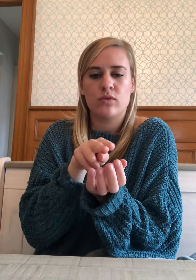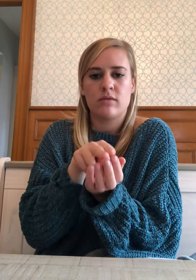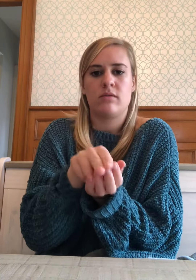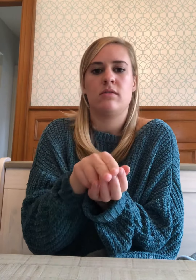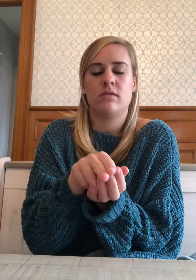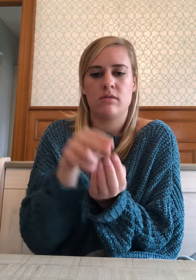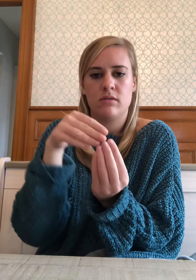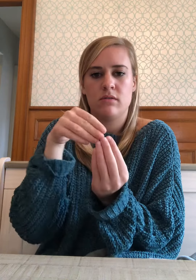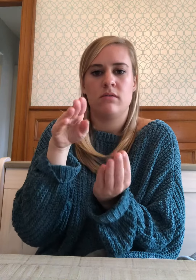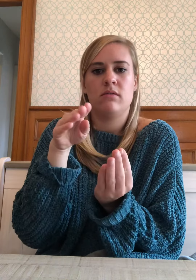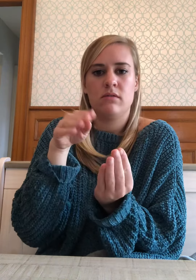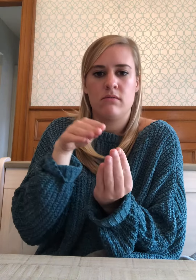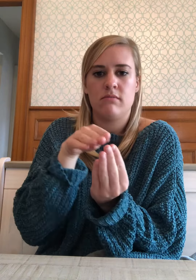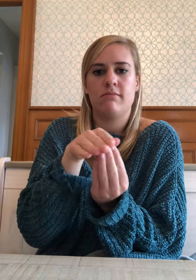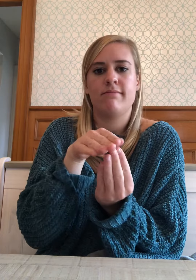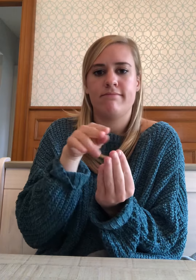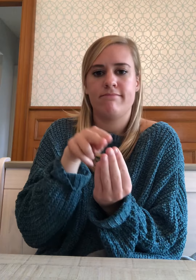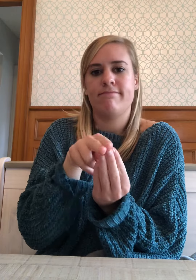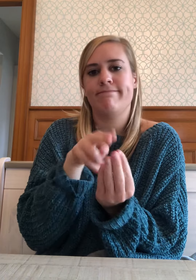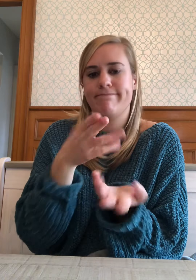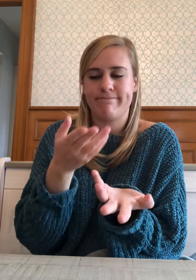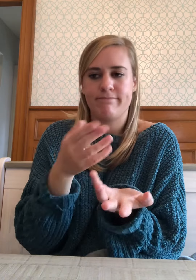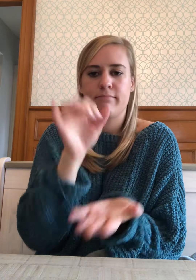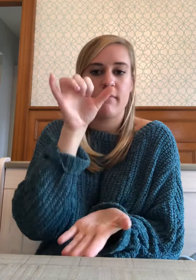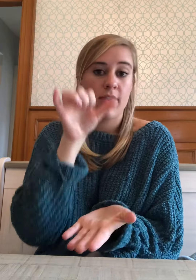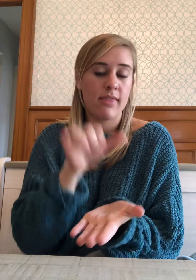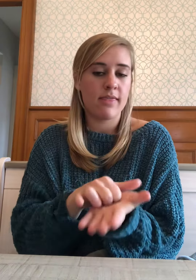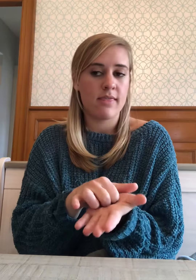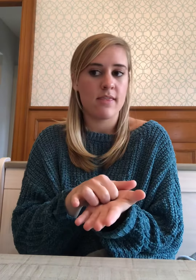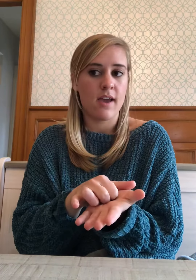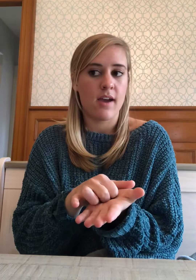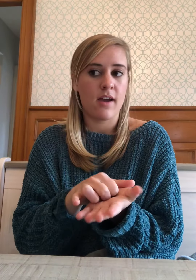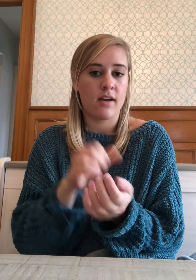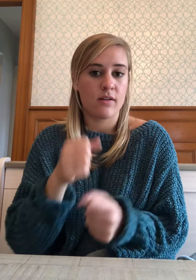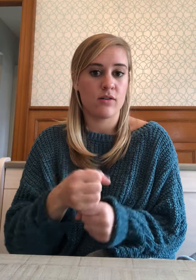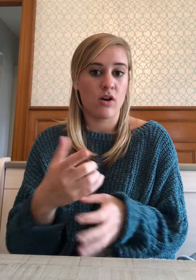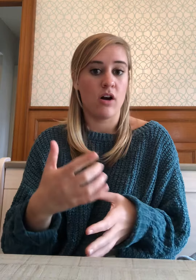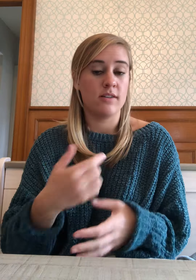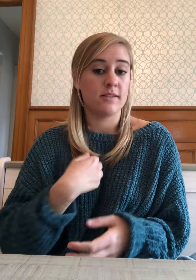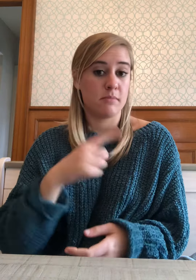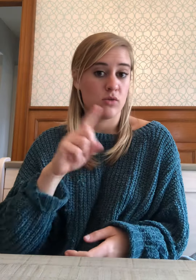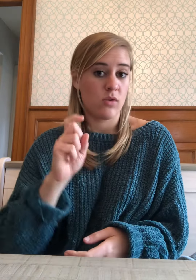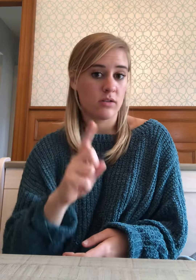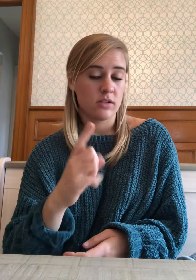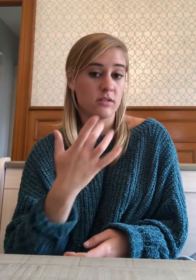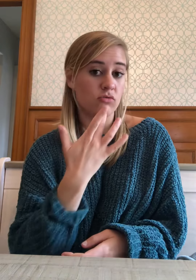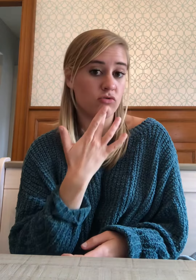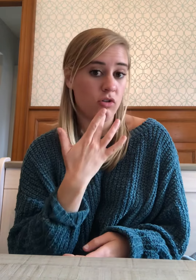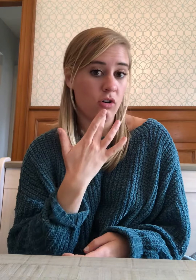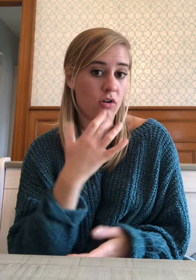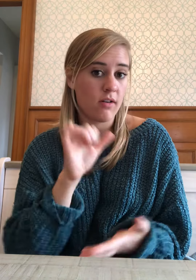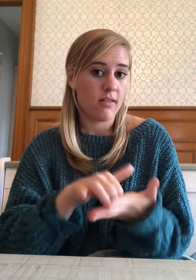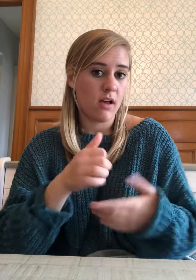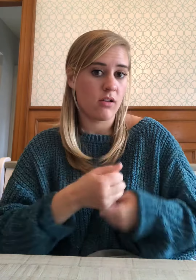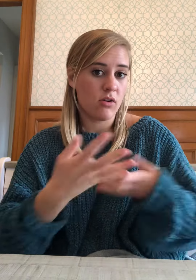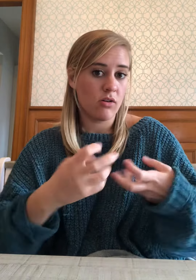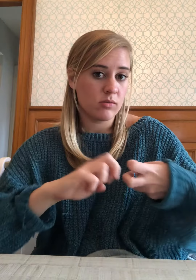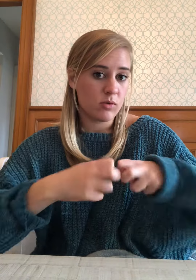teeth. That begs the question, is the tongue causing the problem? Most of the time it isn't. The